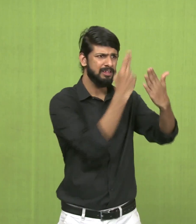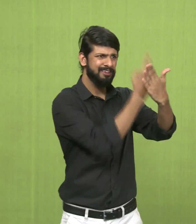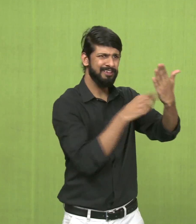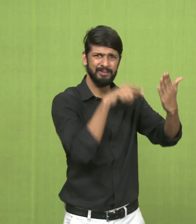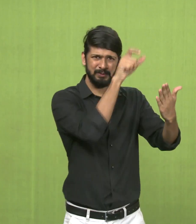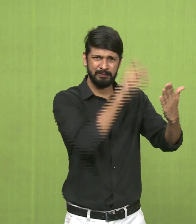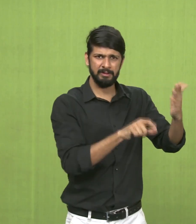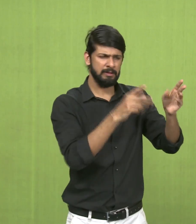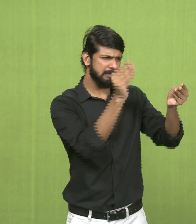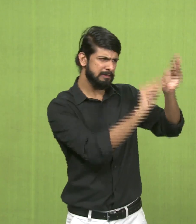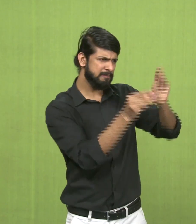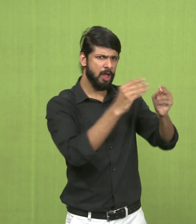The artist